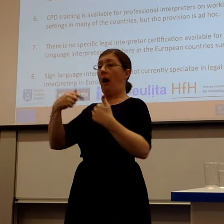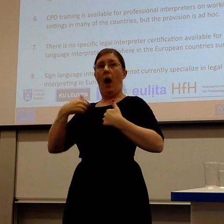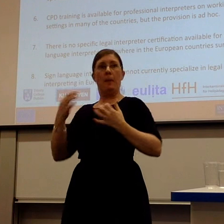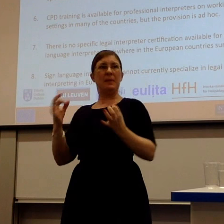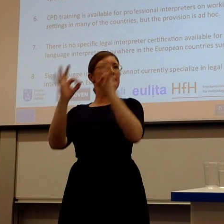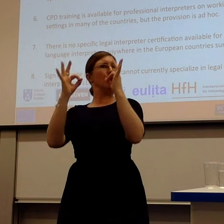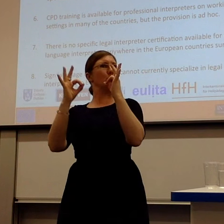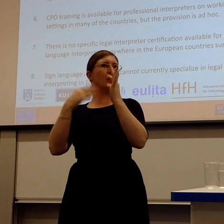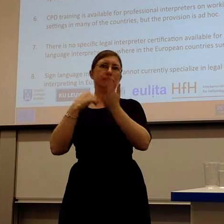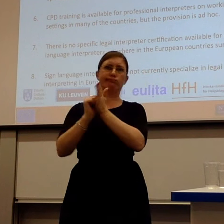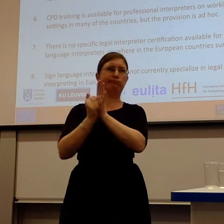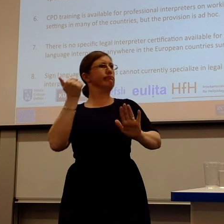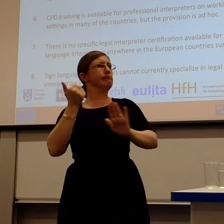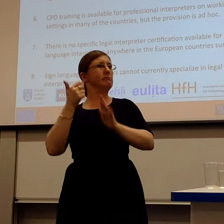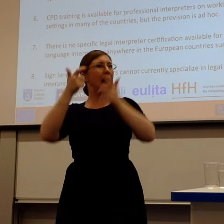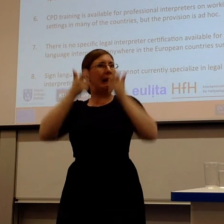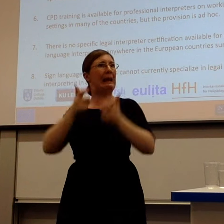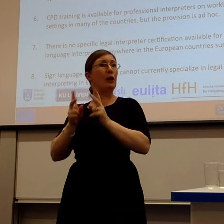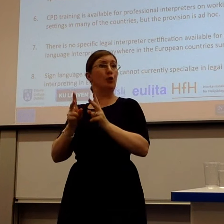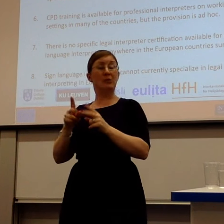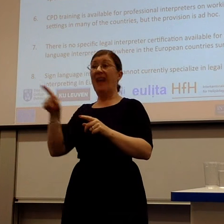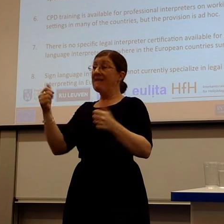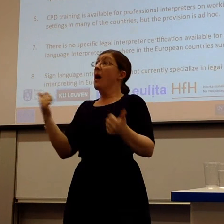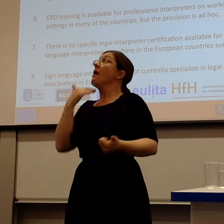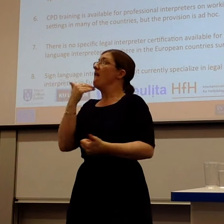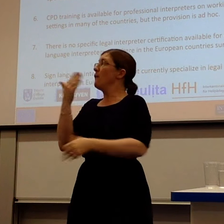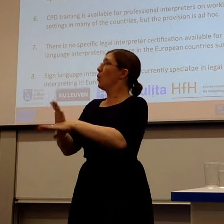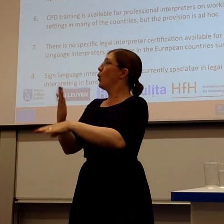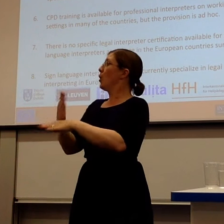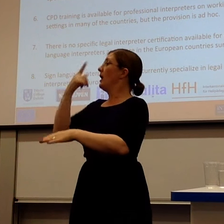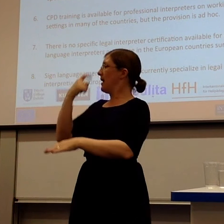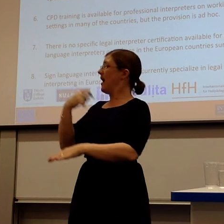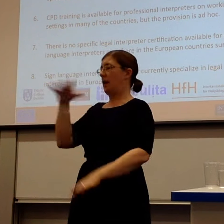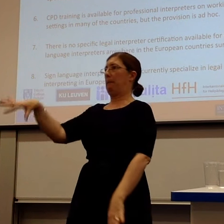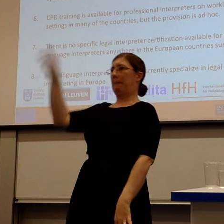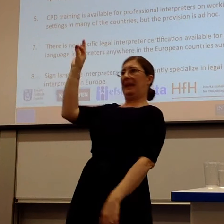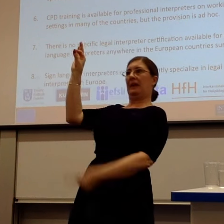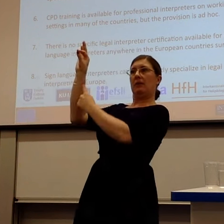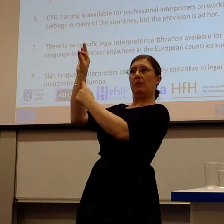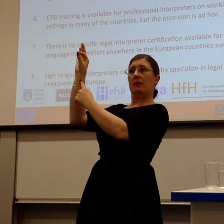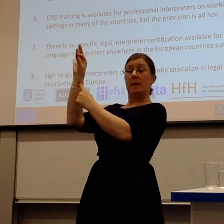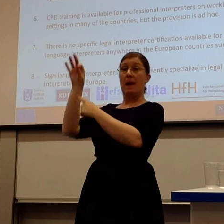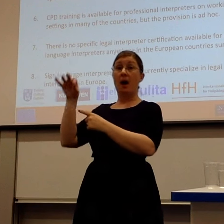actually work only in legal interpreting settings. They would say that they're a specialist legal interpreter, and